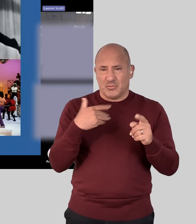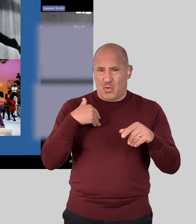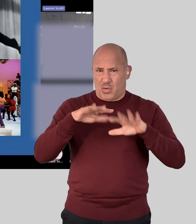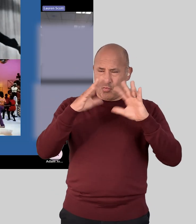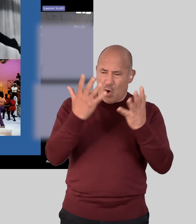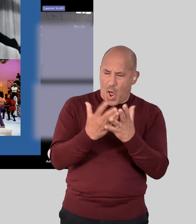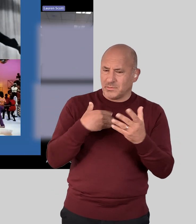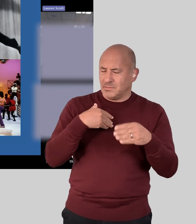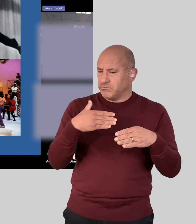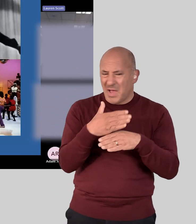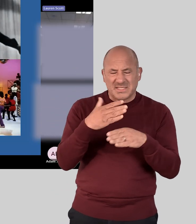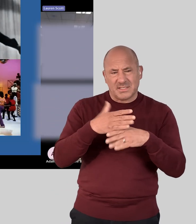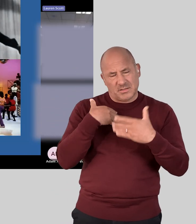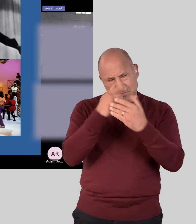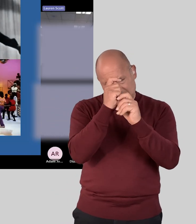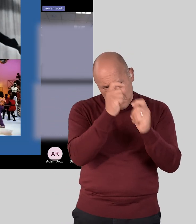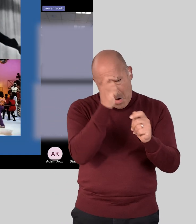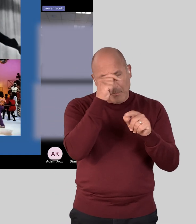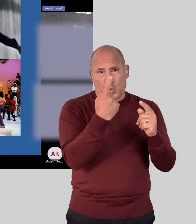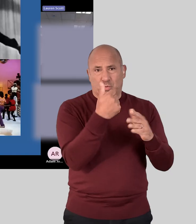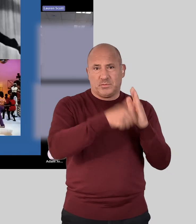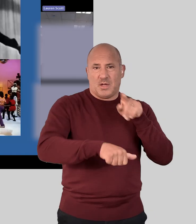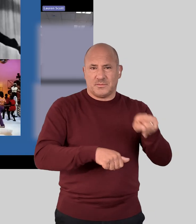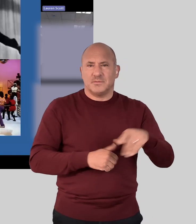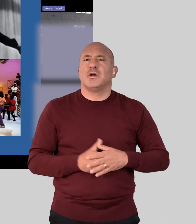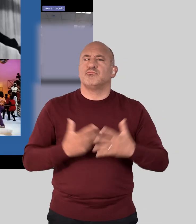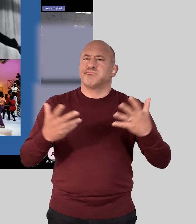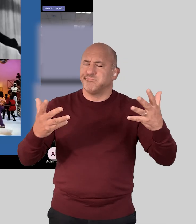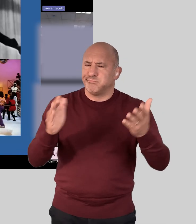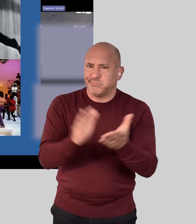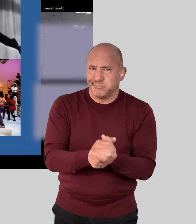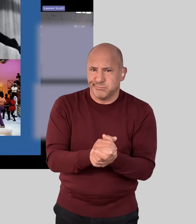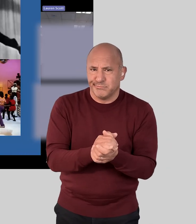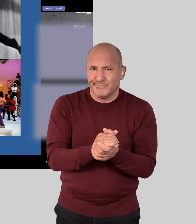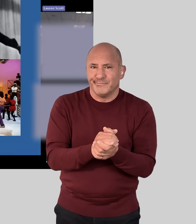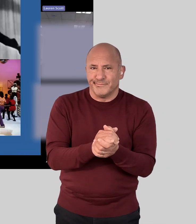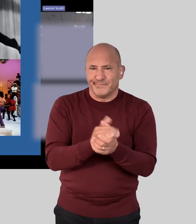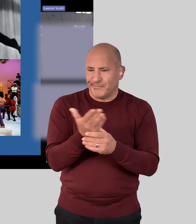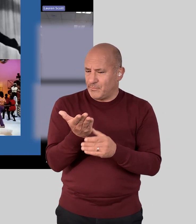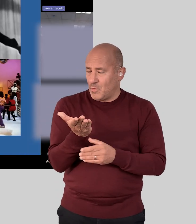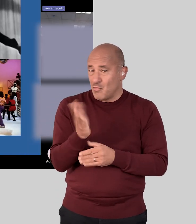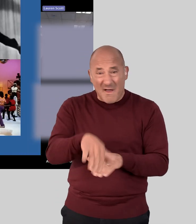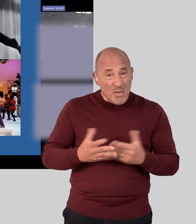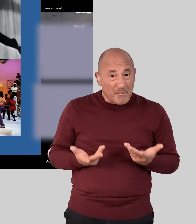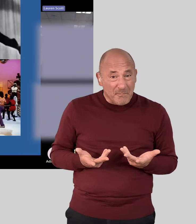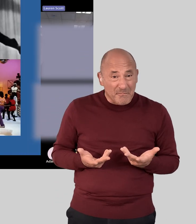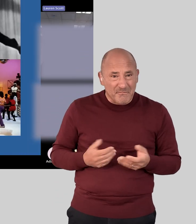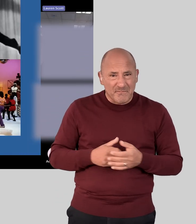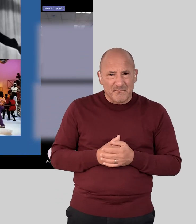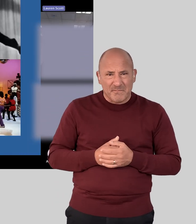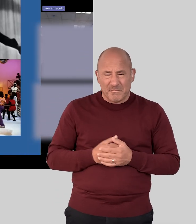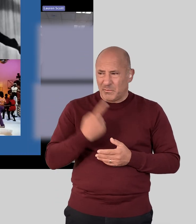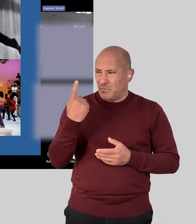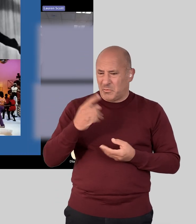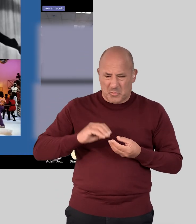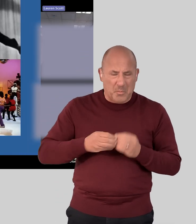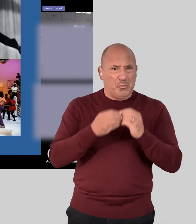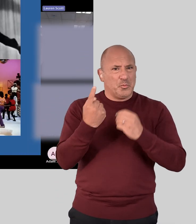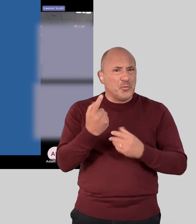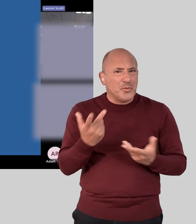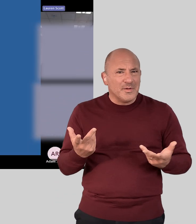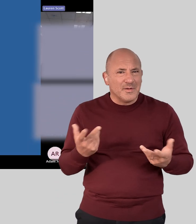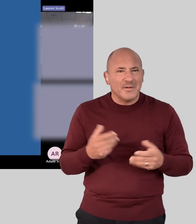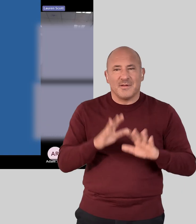subject and being a part of this sort of world and practice. So where did it come from? Who made